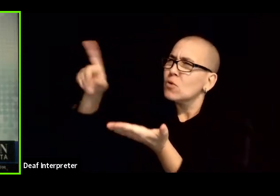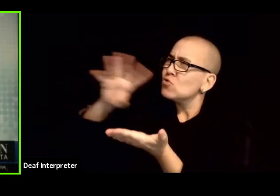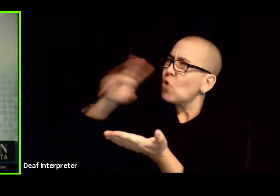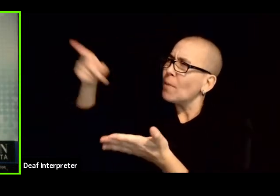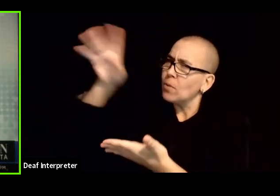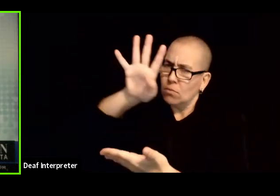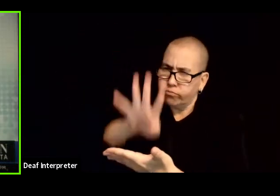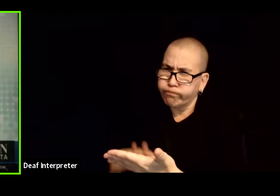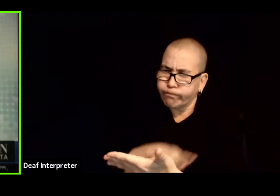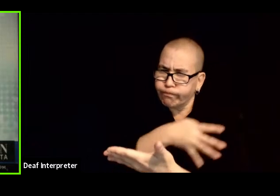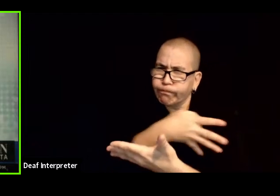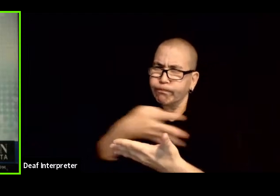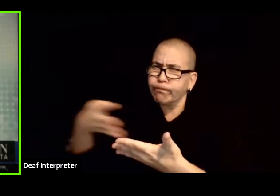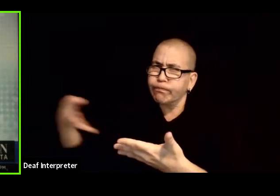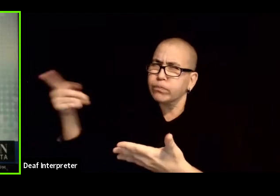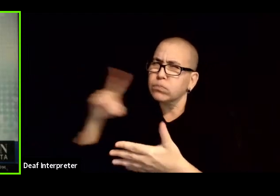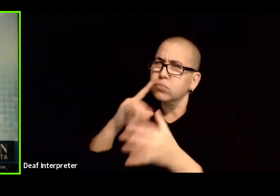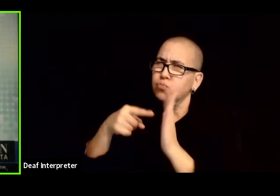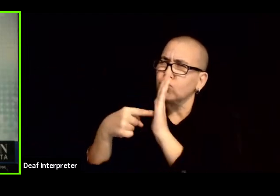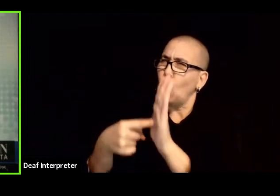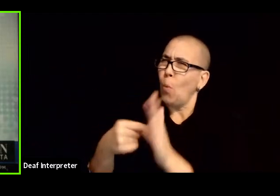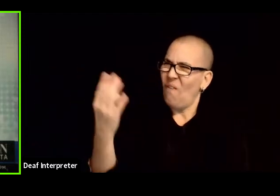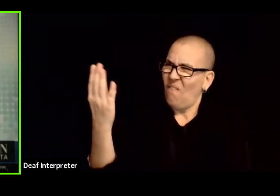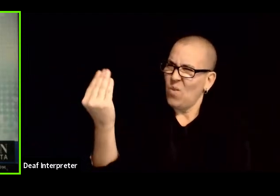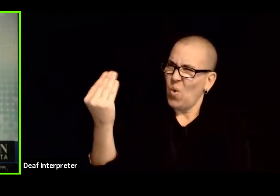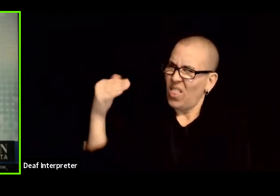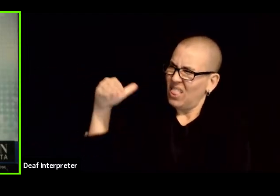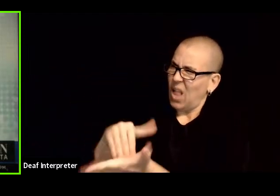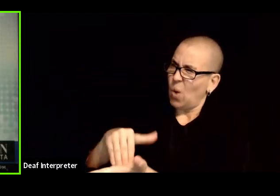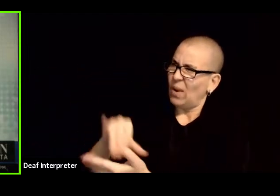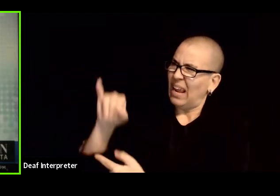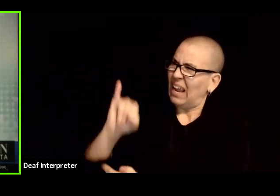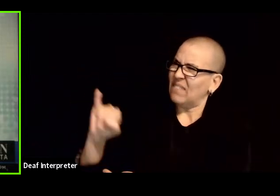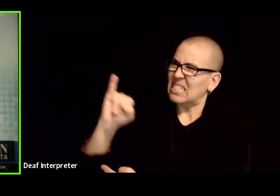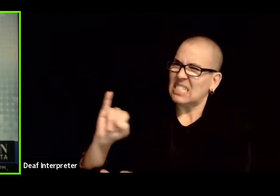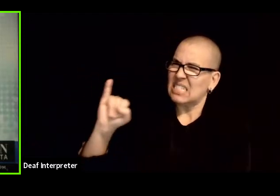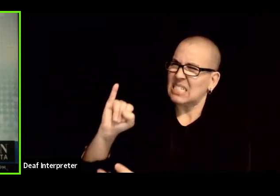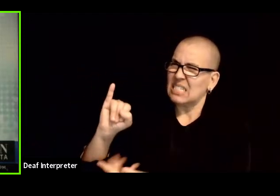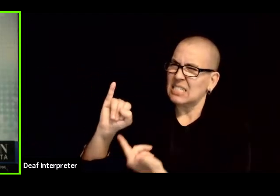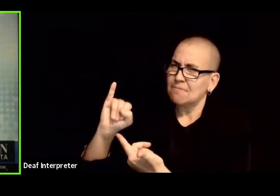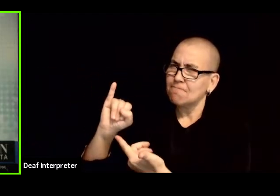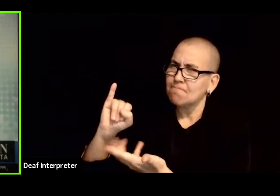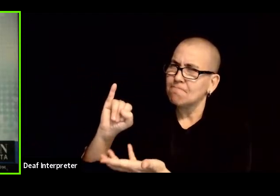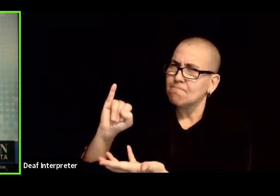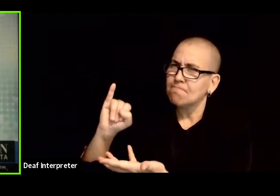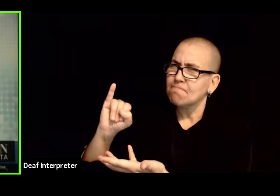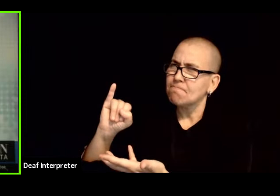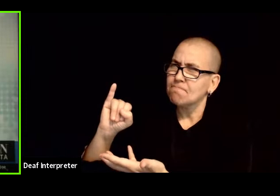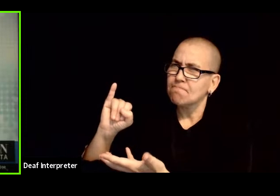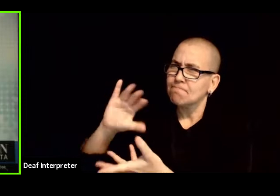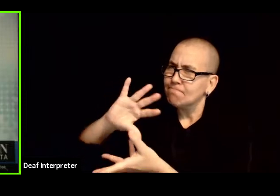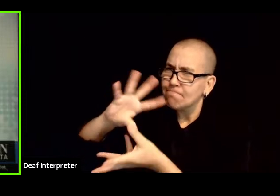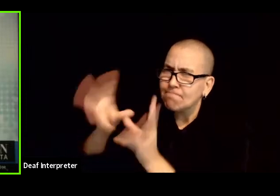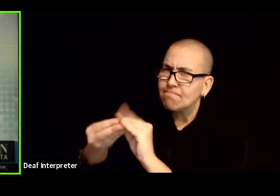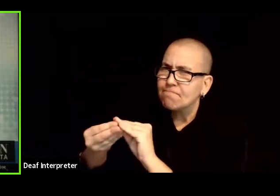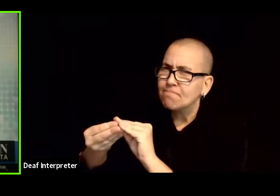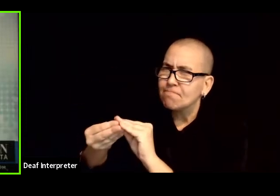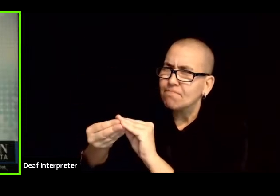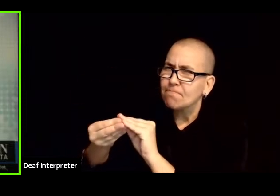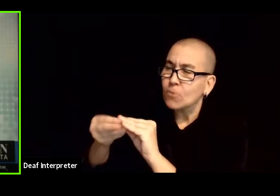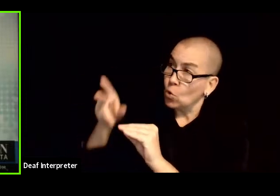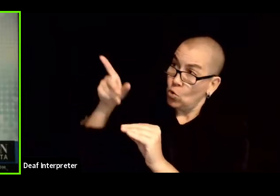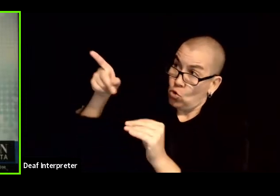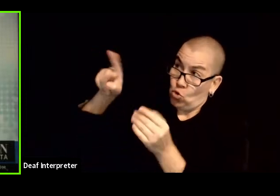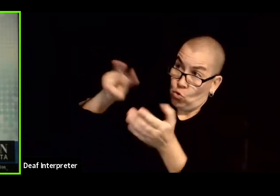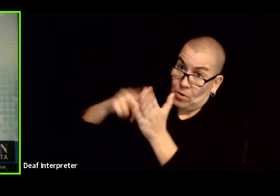infections among healthcare workers over the course of the pandemic. Are you doing anything to sort of measure how the workforce is impacted